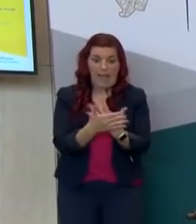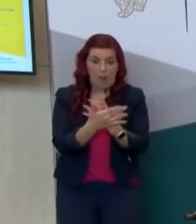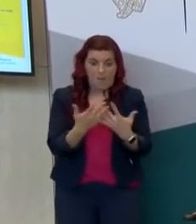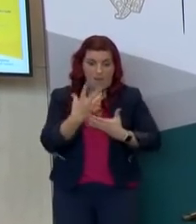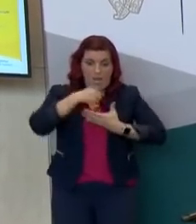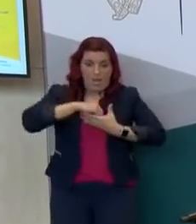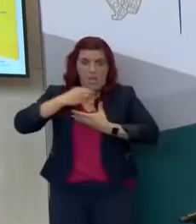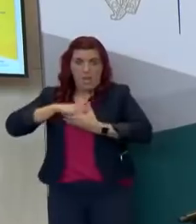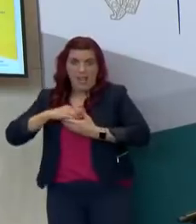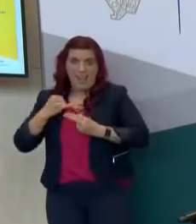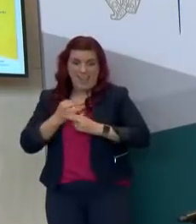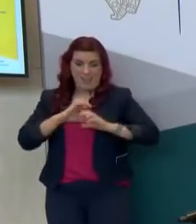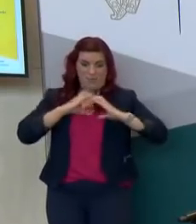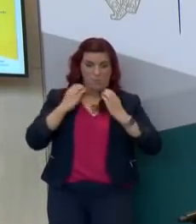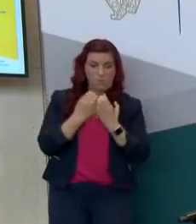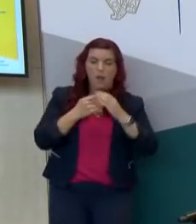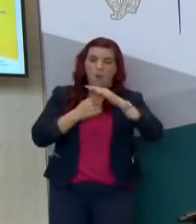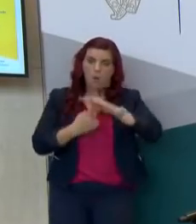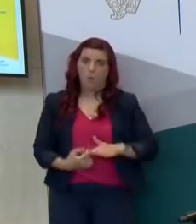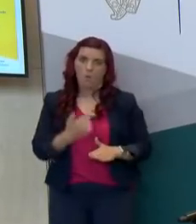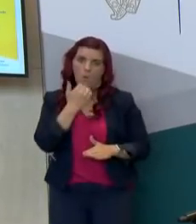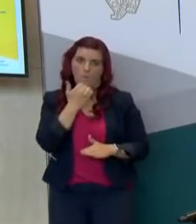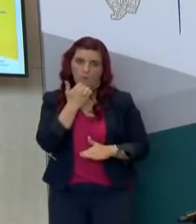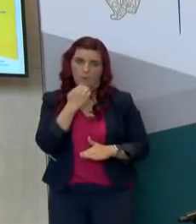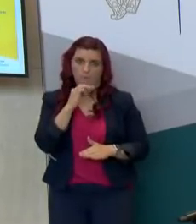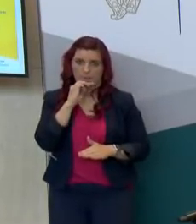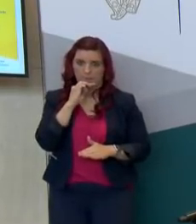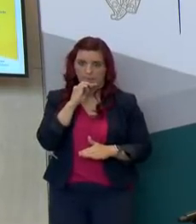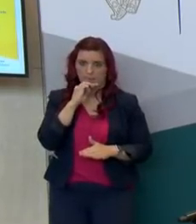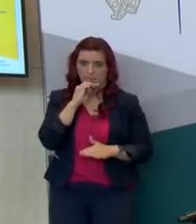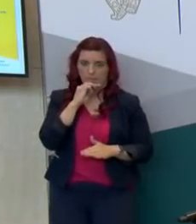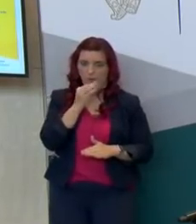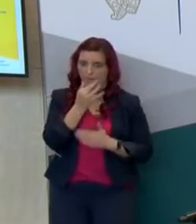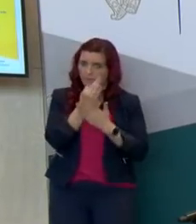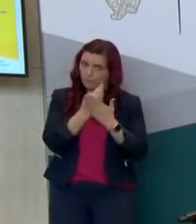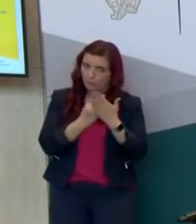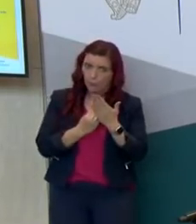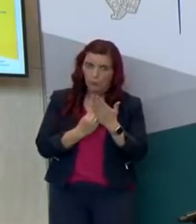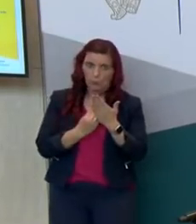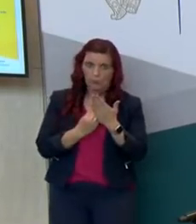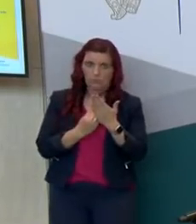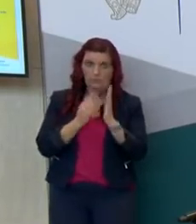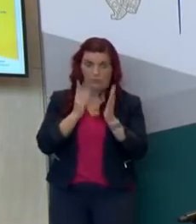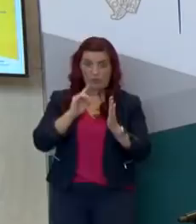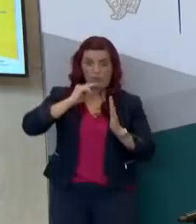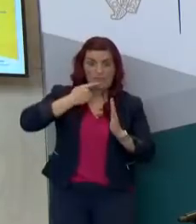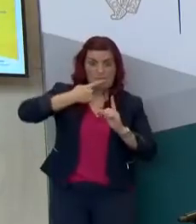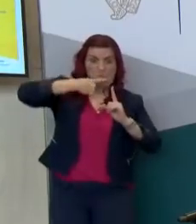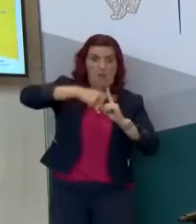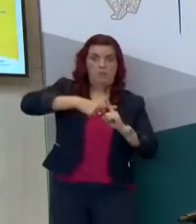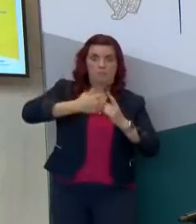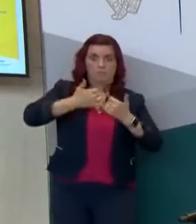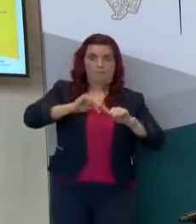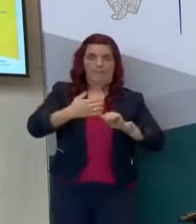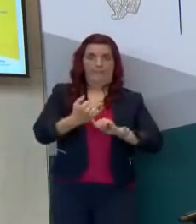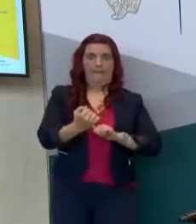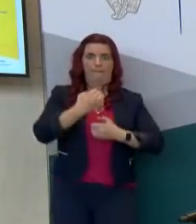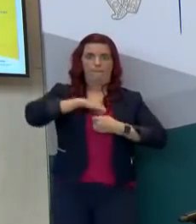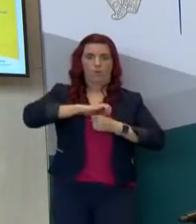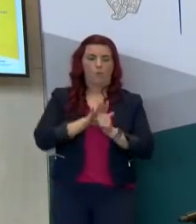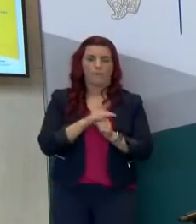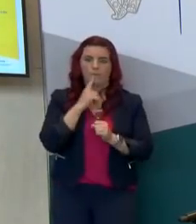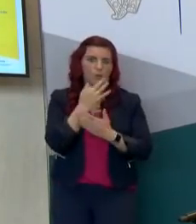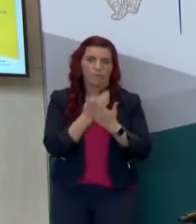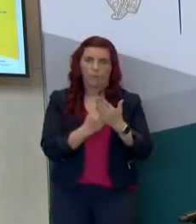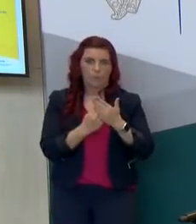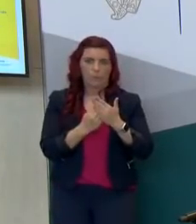disease is low, and therefore we're getting very few positive tests back. So I think it's a sign that